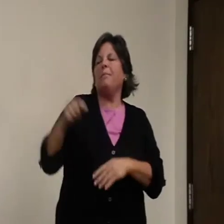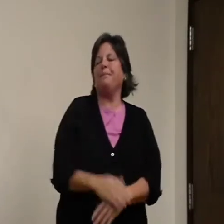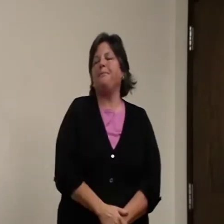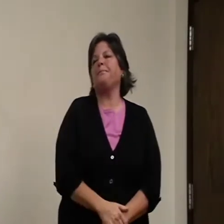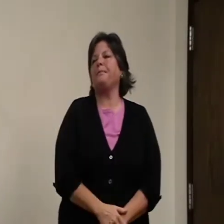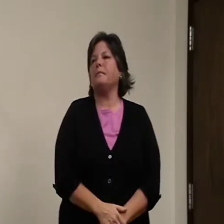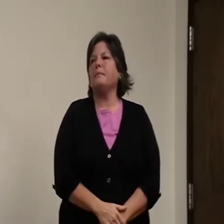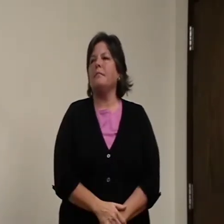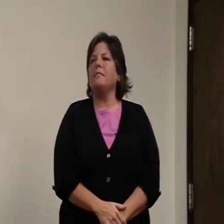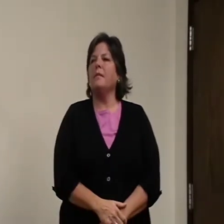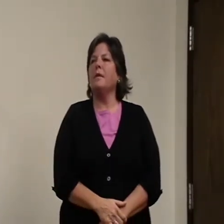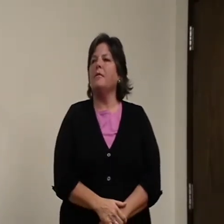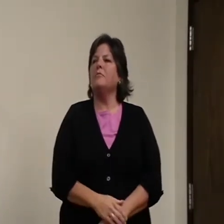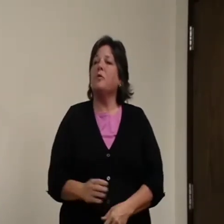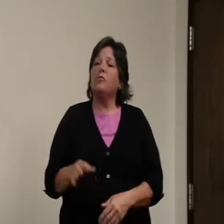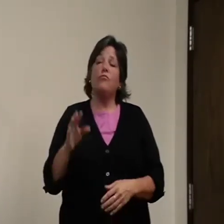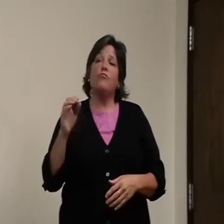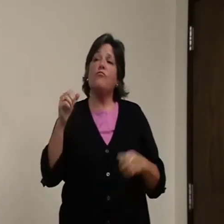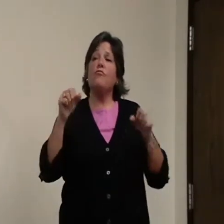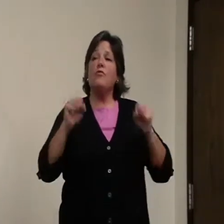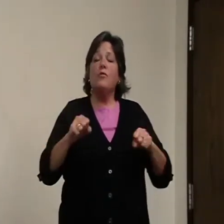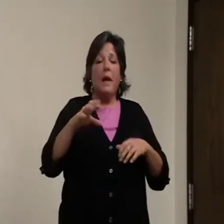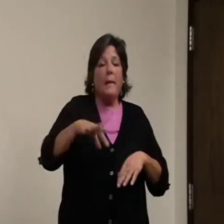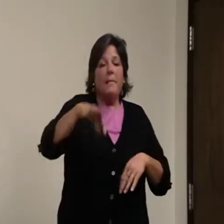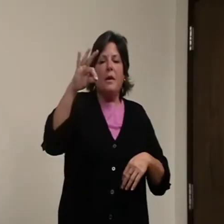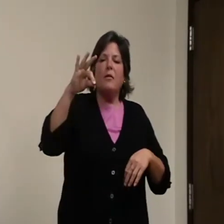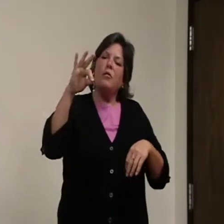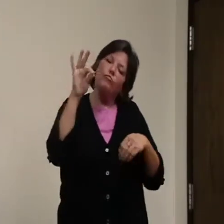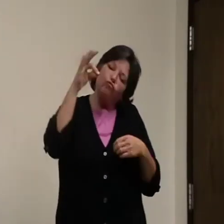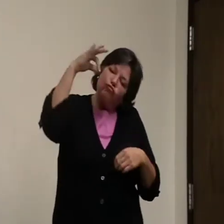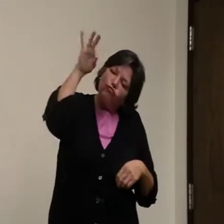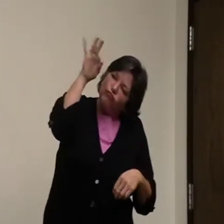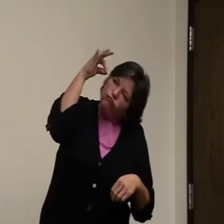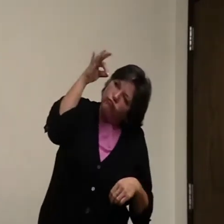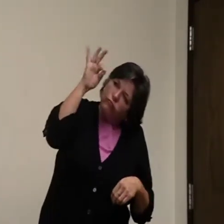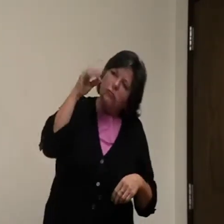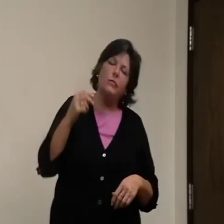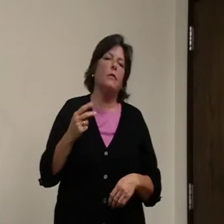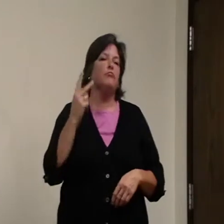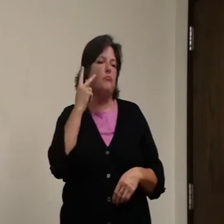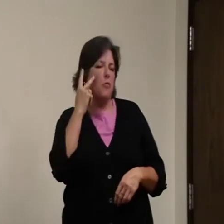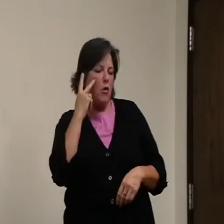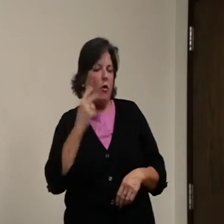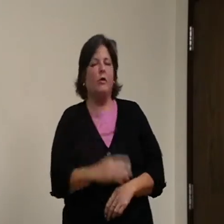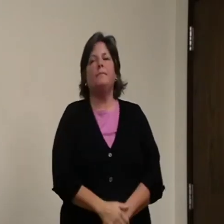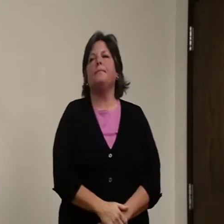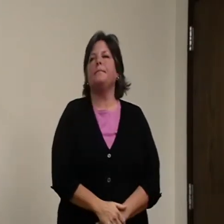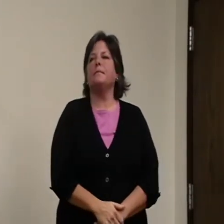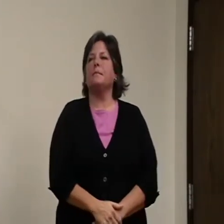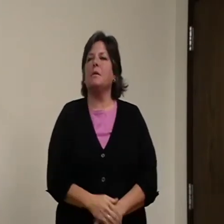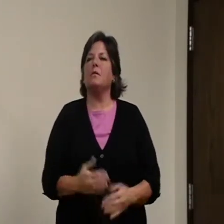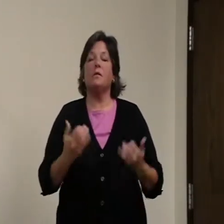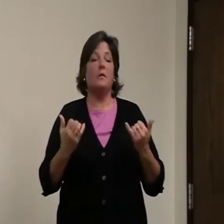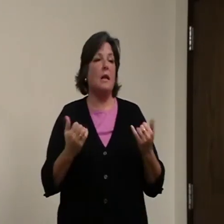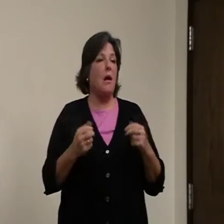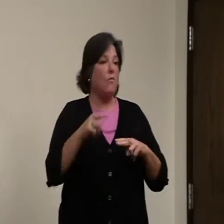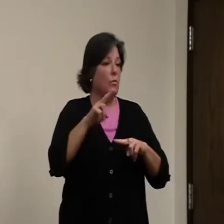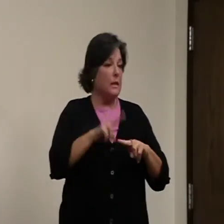feel free to take them out too. They're dummy aids, they're plastic shells. So we'll sit down and discuss types of